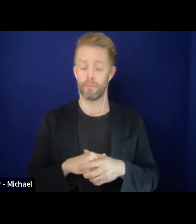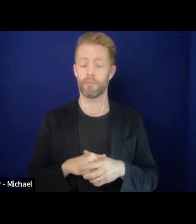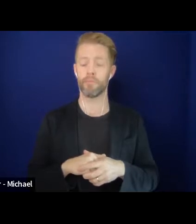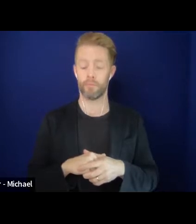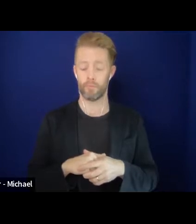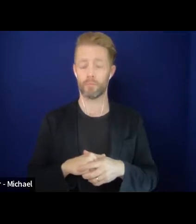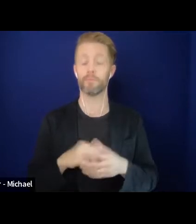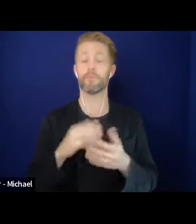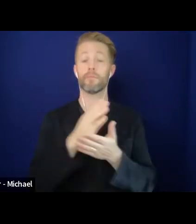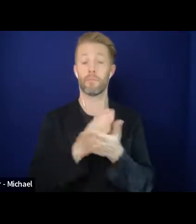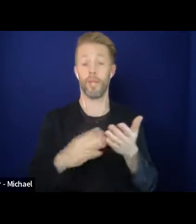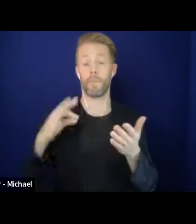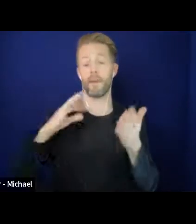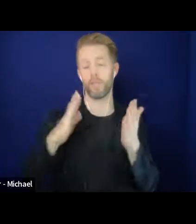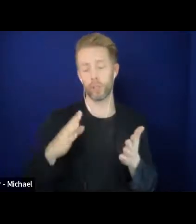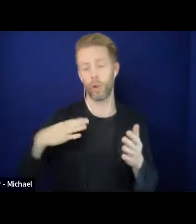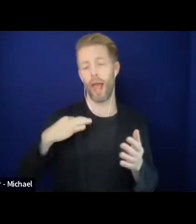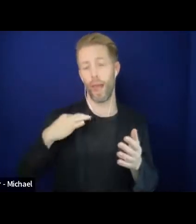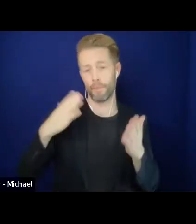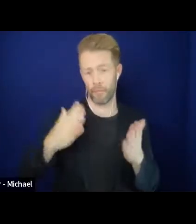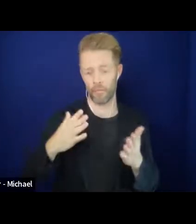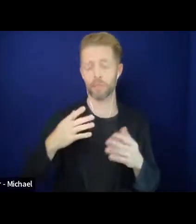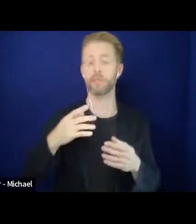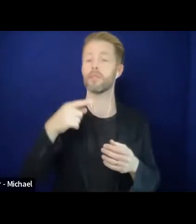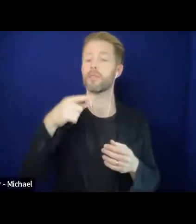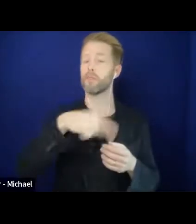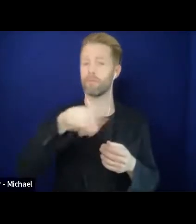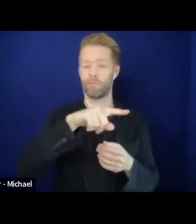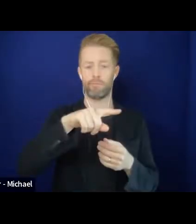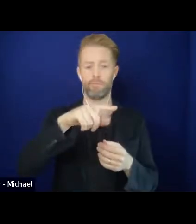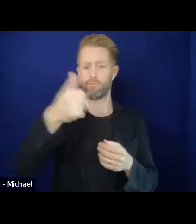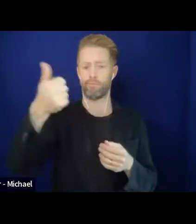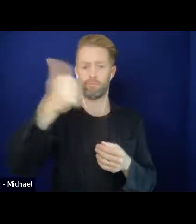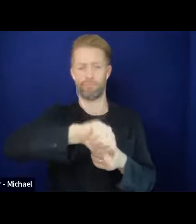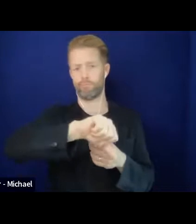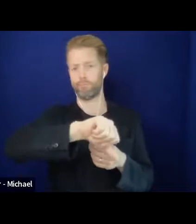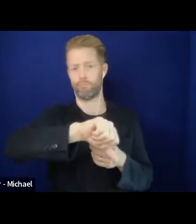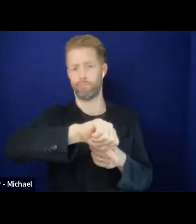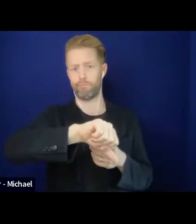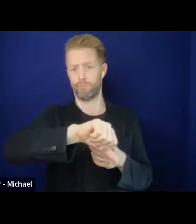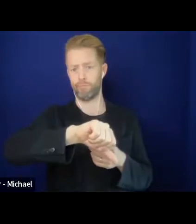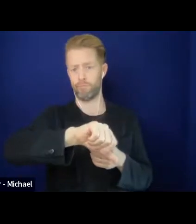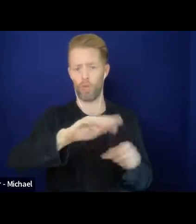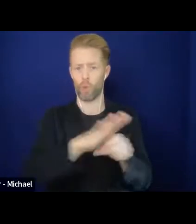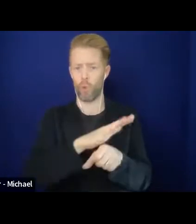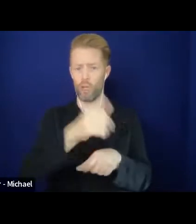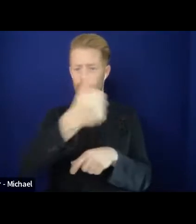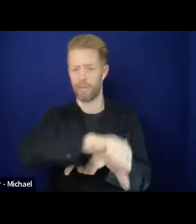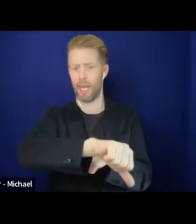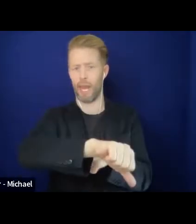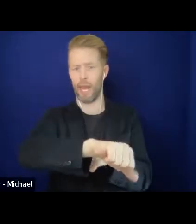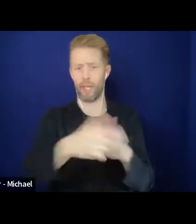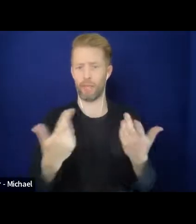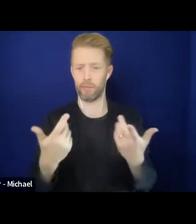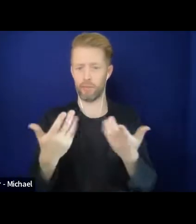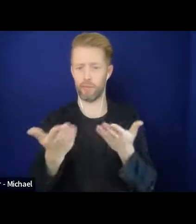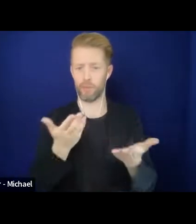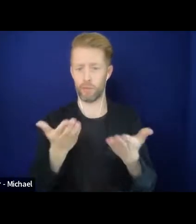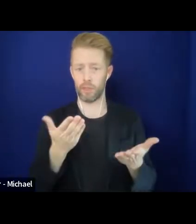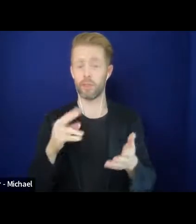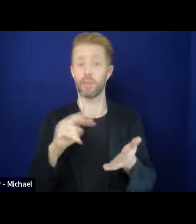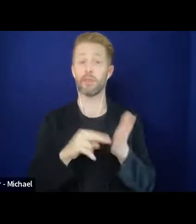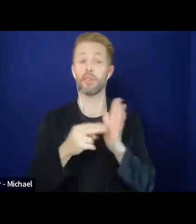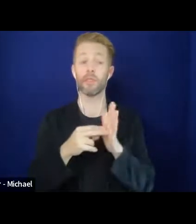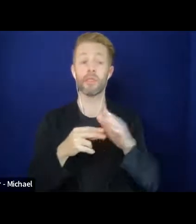beneficiaries or applicants to be denied services at all. So that is actually forcing people who